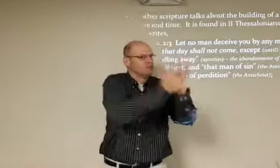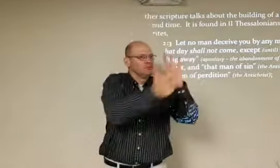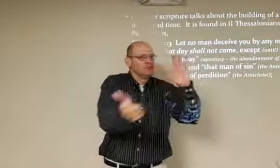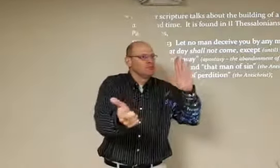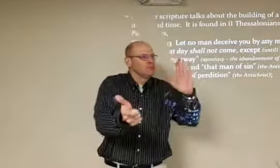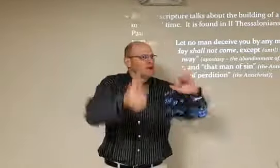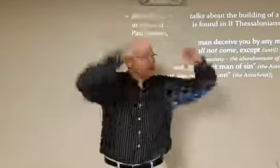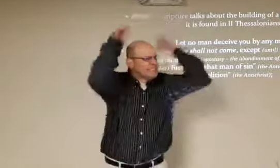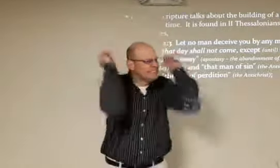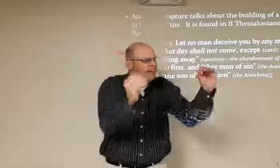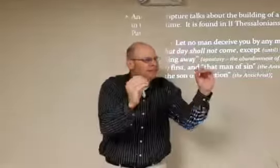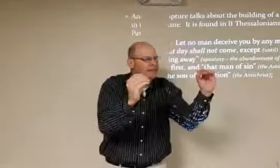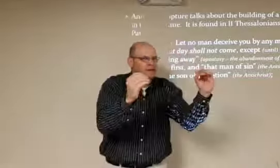Don't allow even